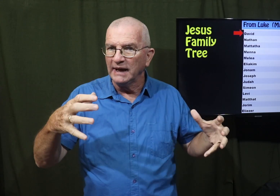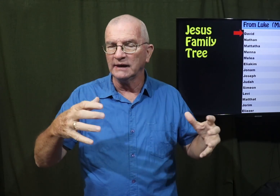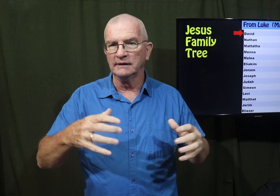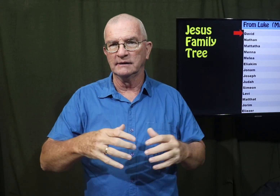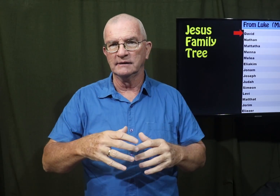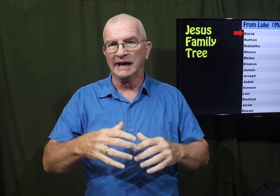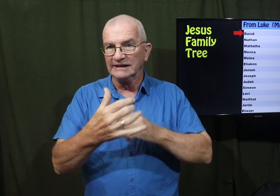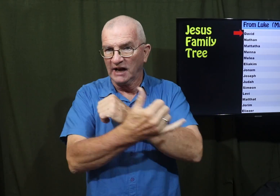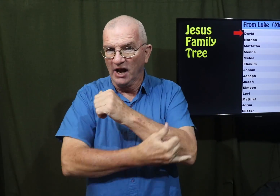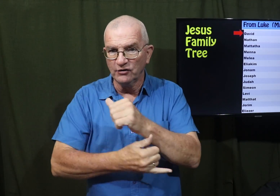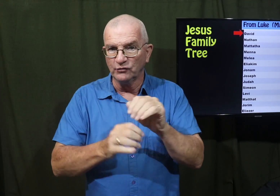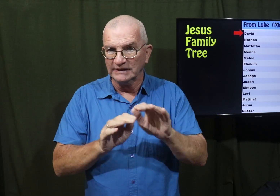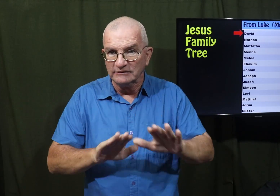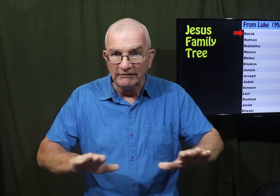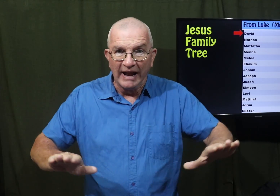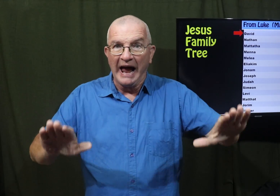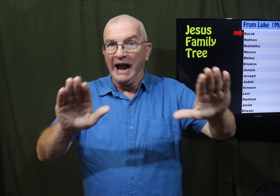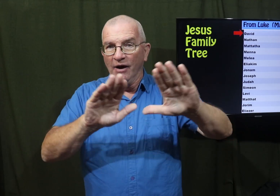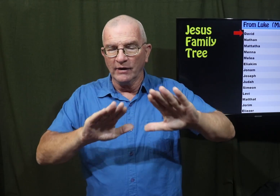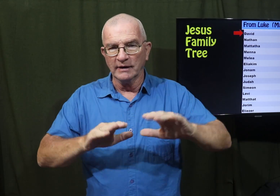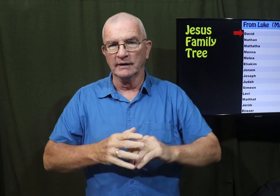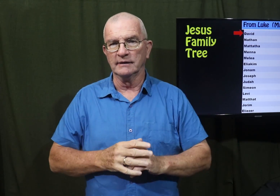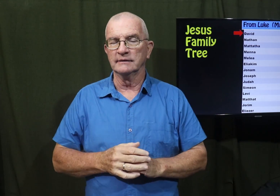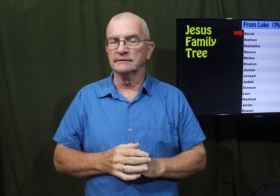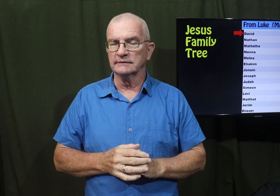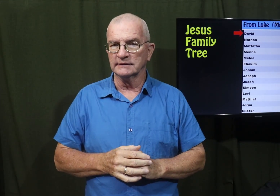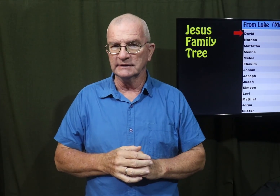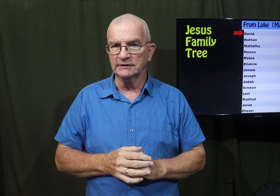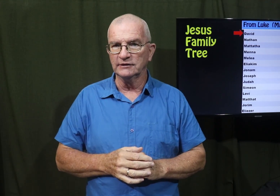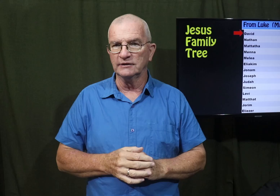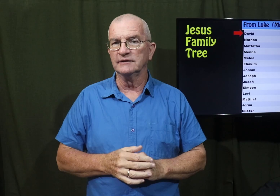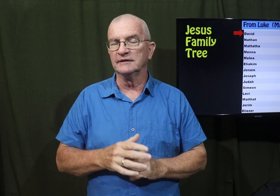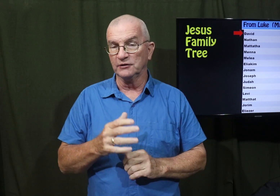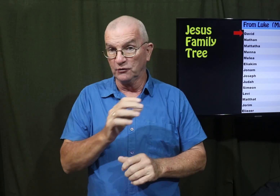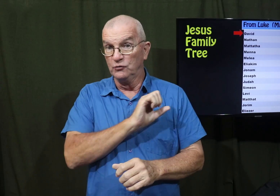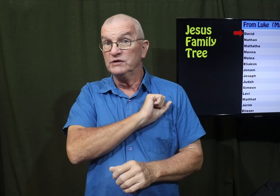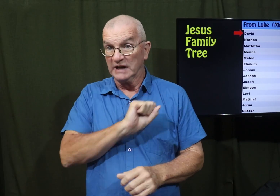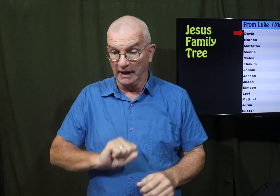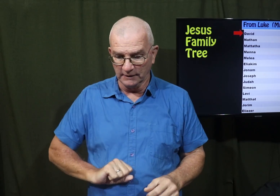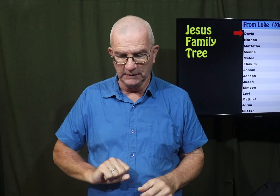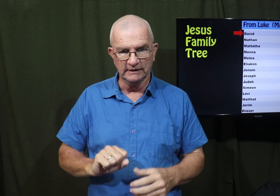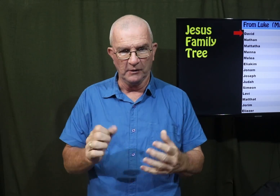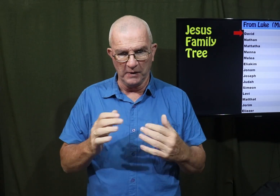Israel the country the area was very large under Solomon.